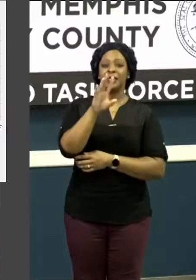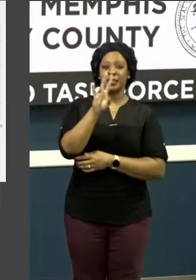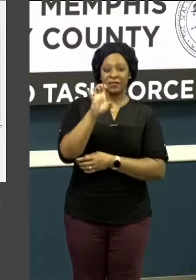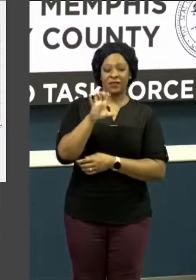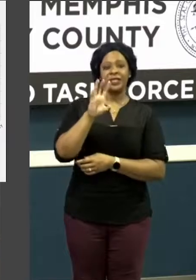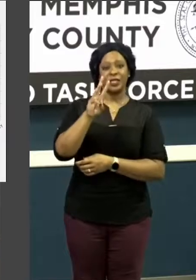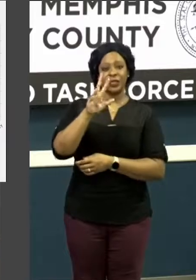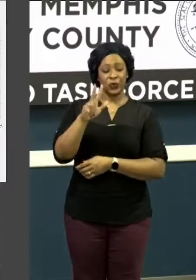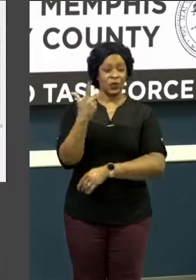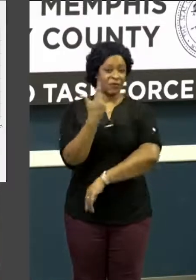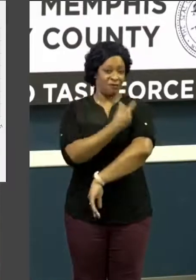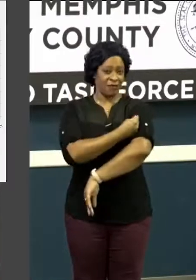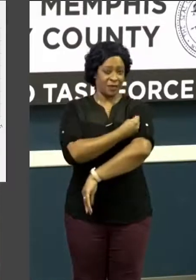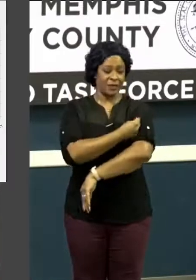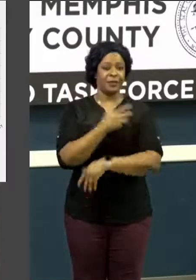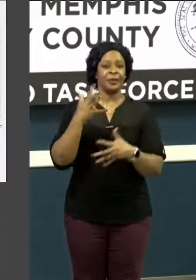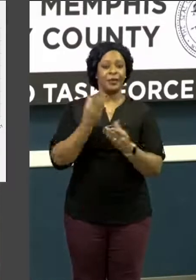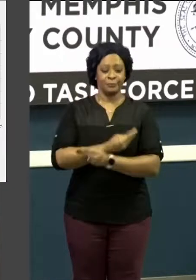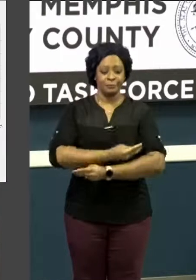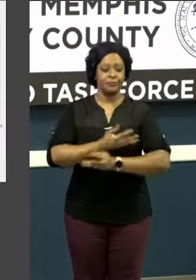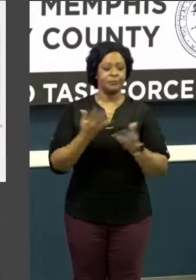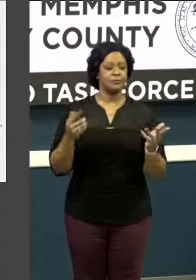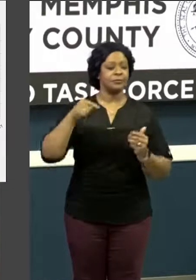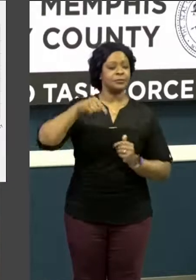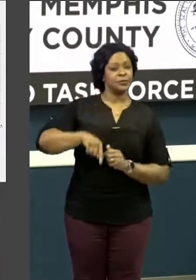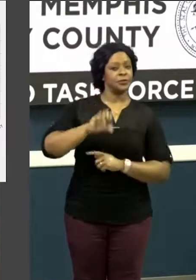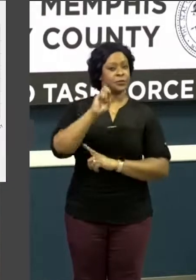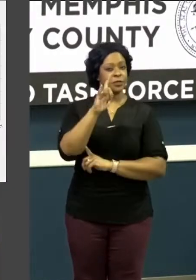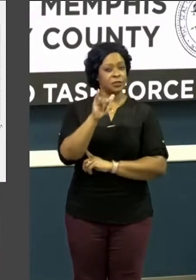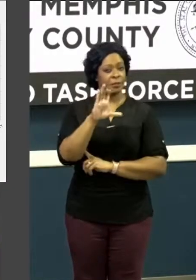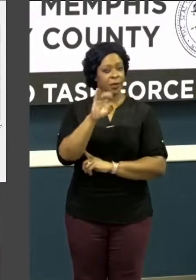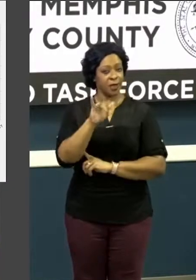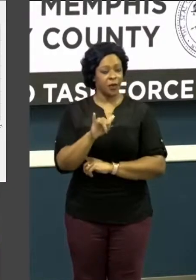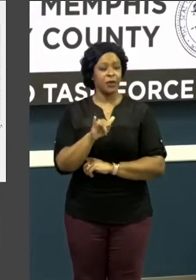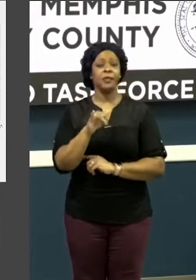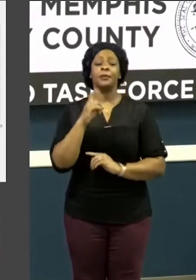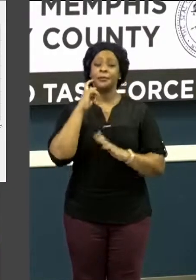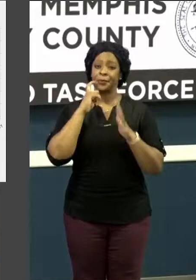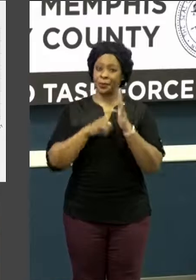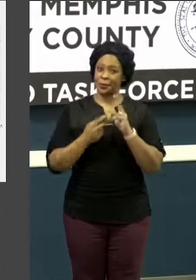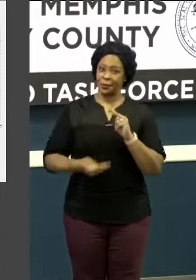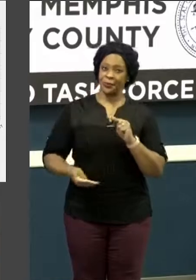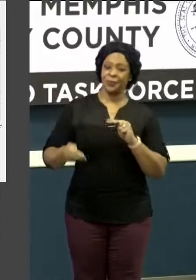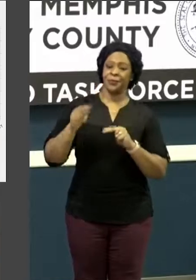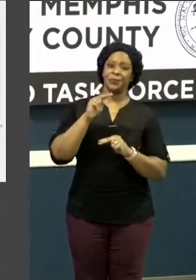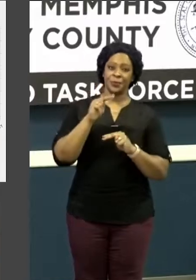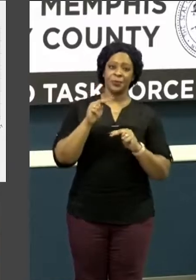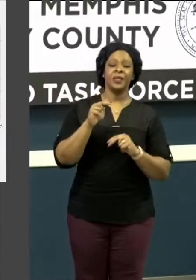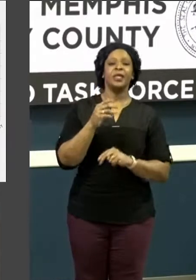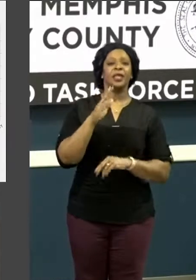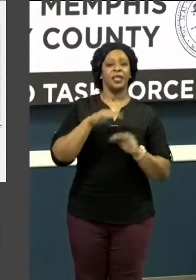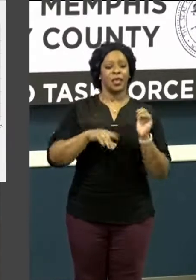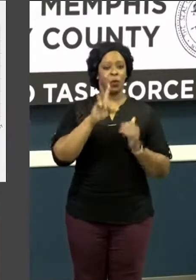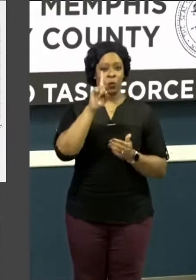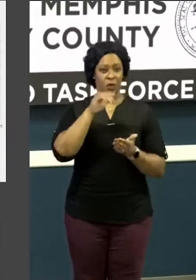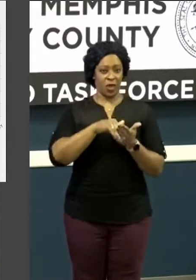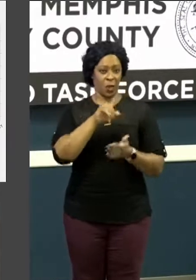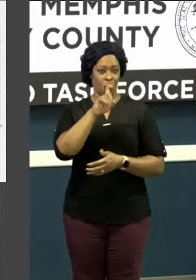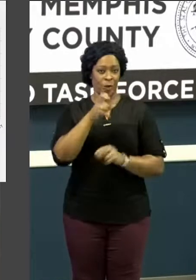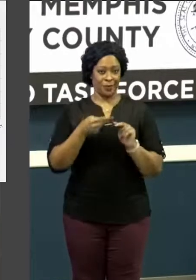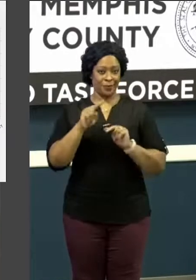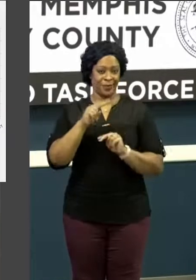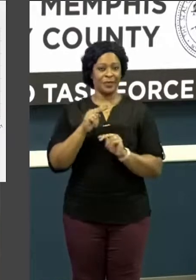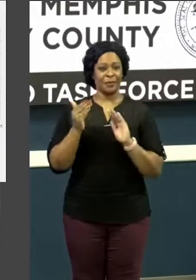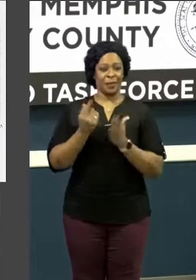10,763 vaccinations have been given in Shelby County, which is an increase of more than 1,100 since last week.